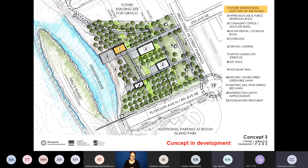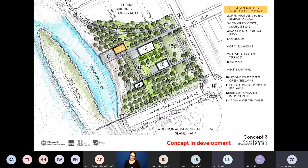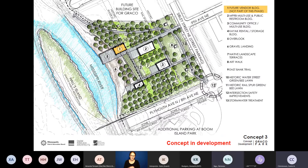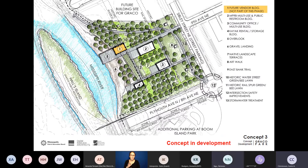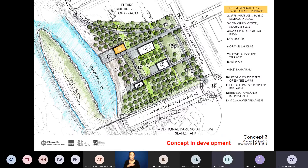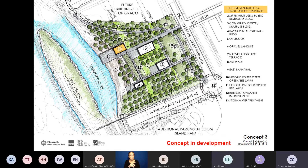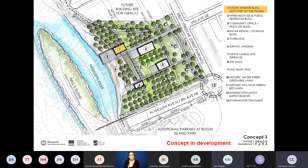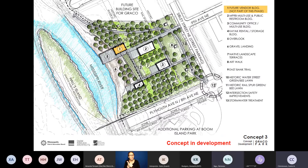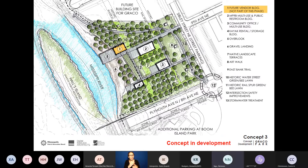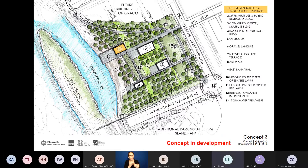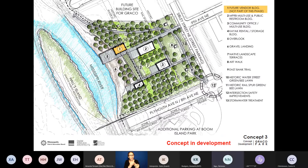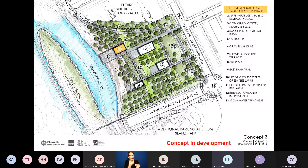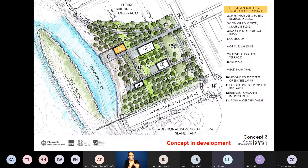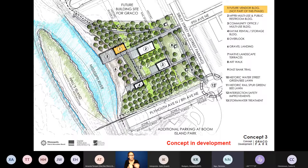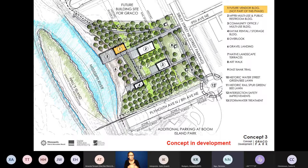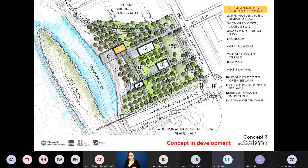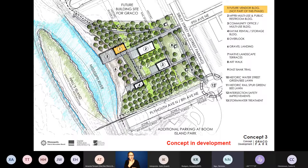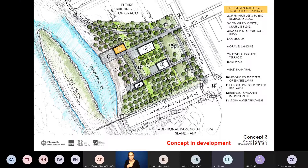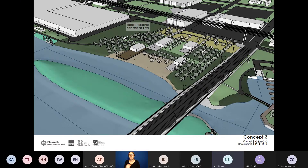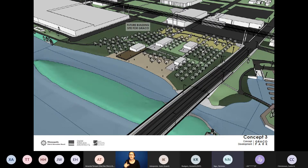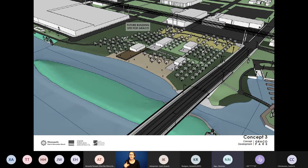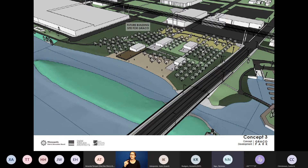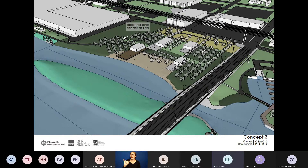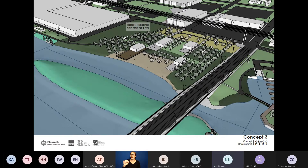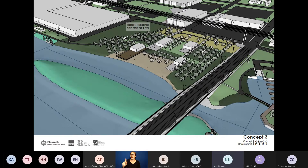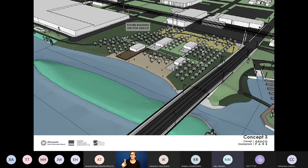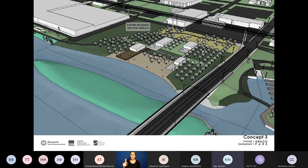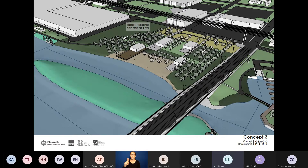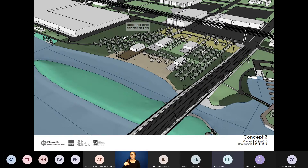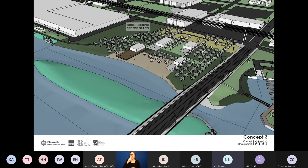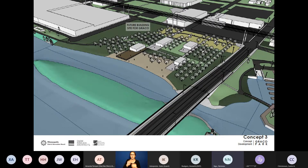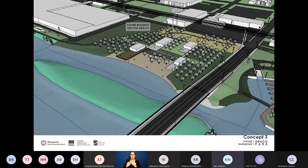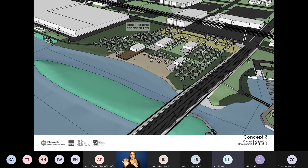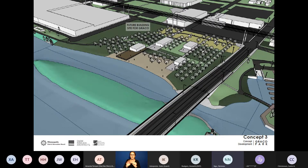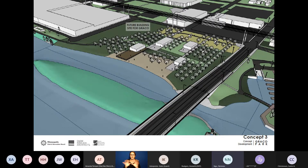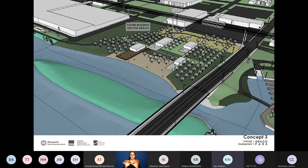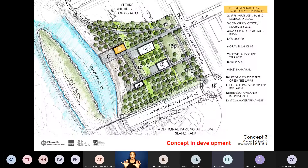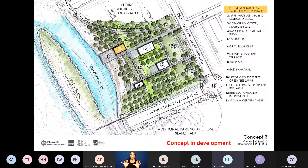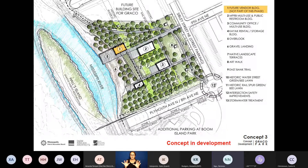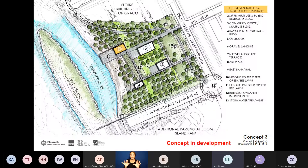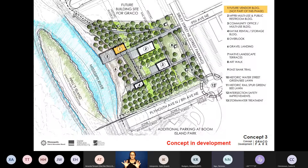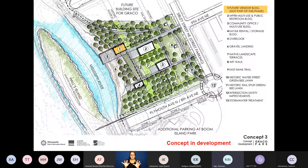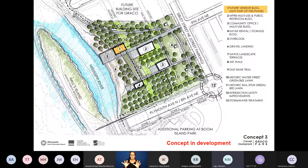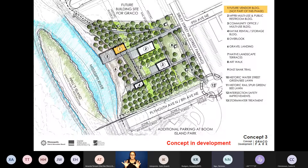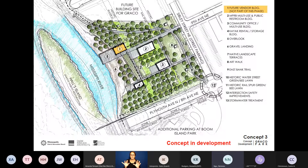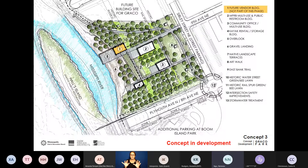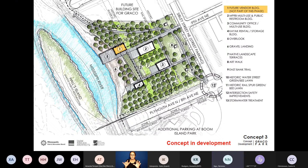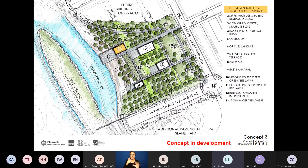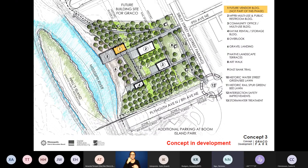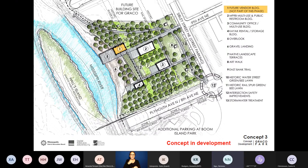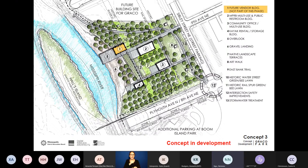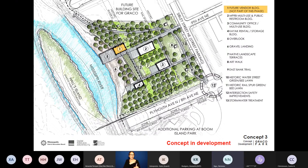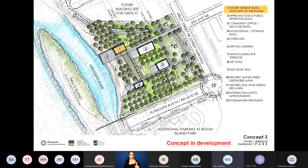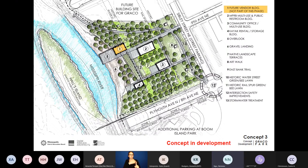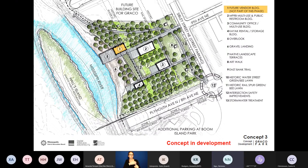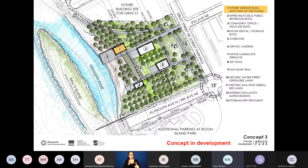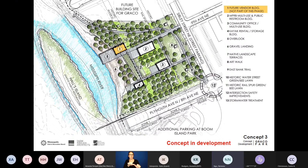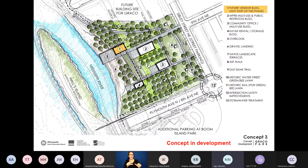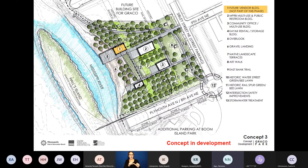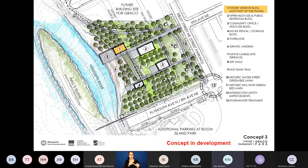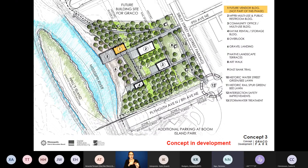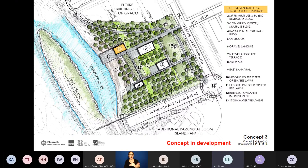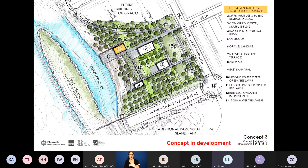then this is Nick again, just for clarity, because I don't go to that area a lot, and more folks probably have